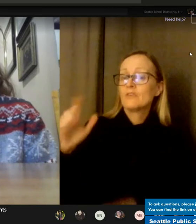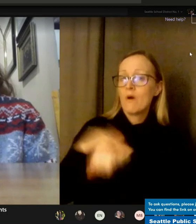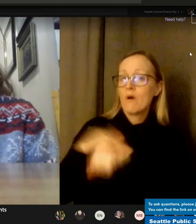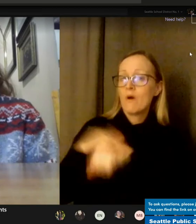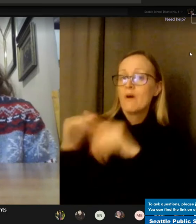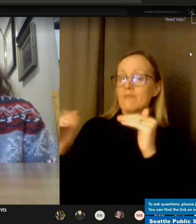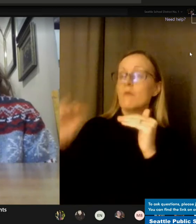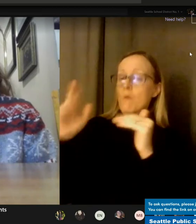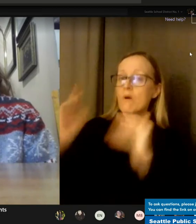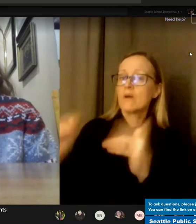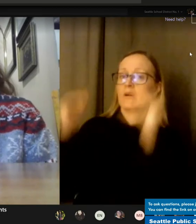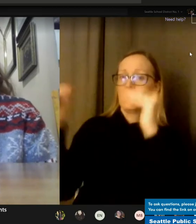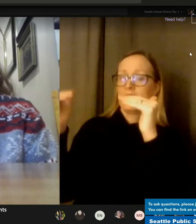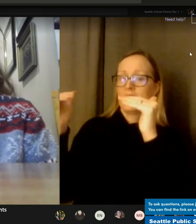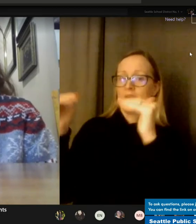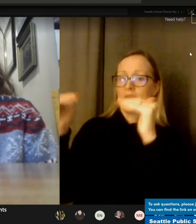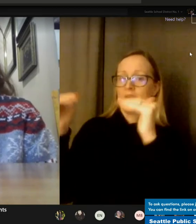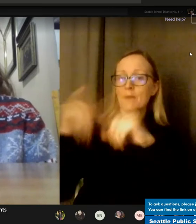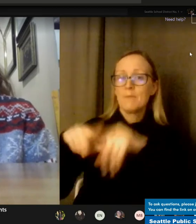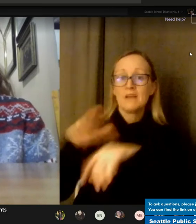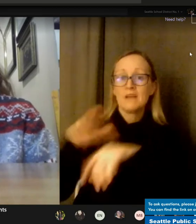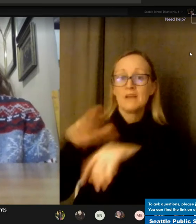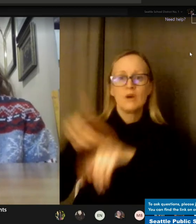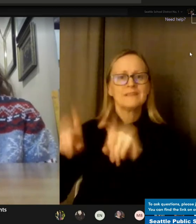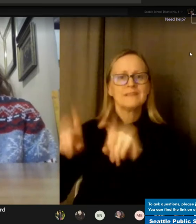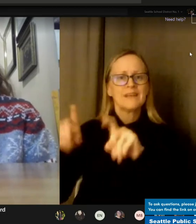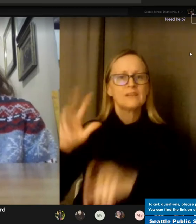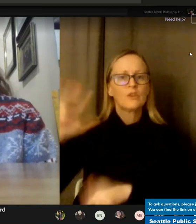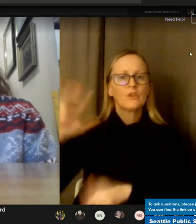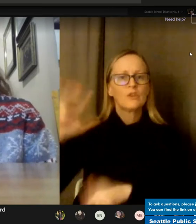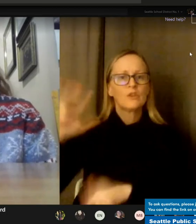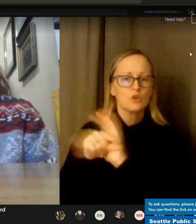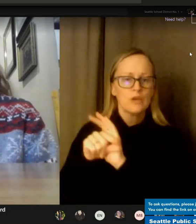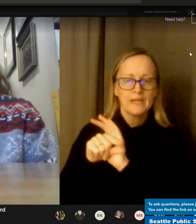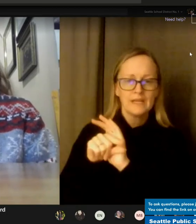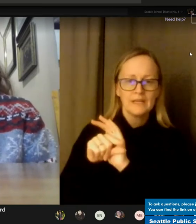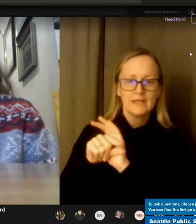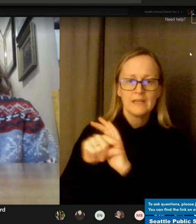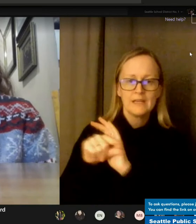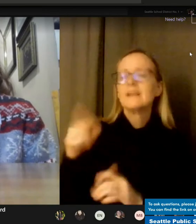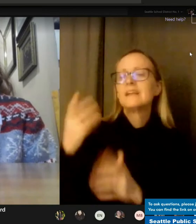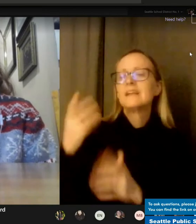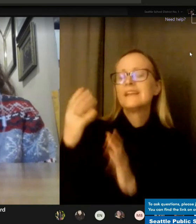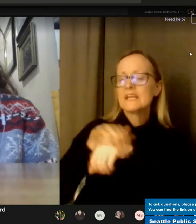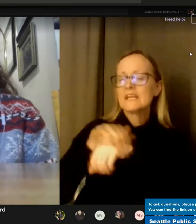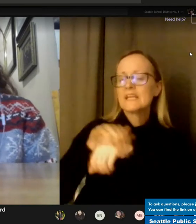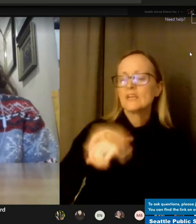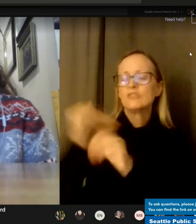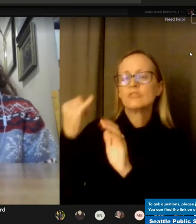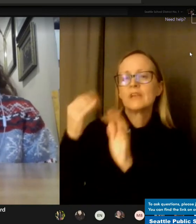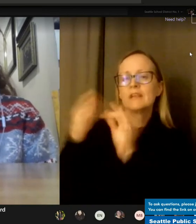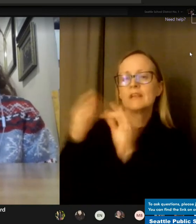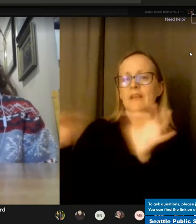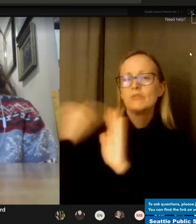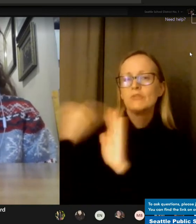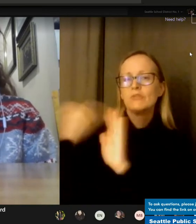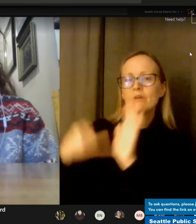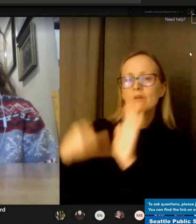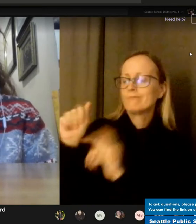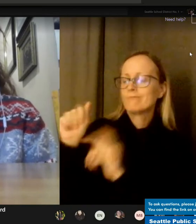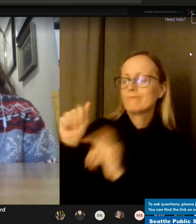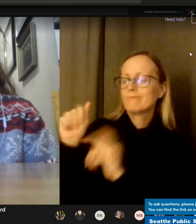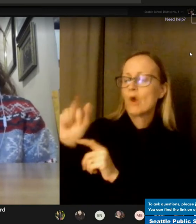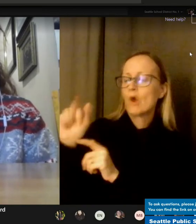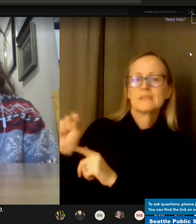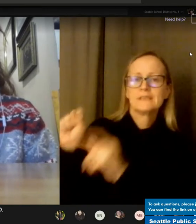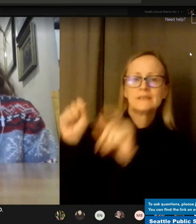ELA ESBA, the English Language Arts State Assessment. In ninth grade, 89% of